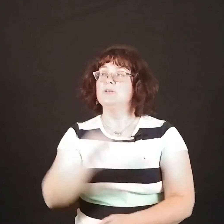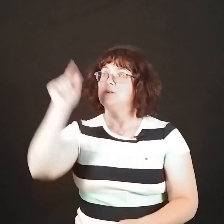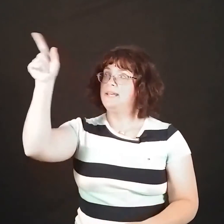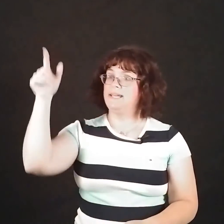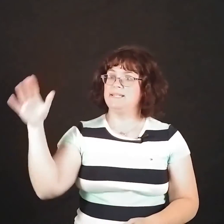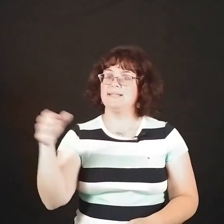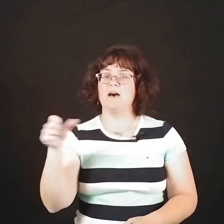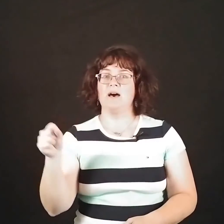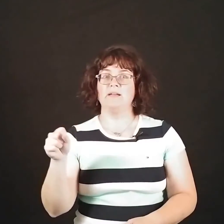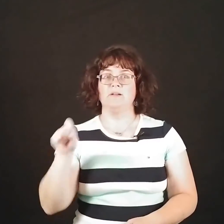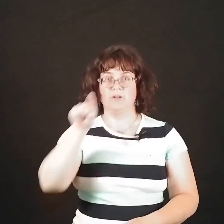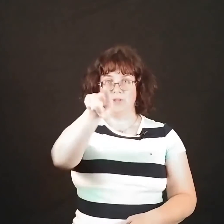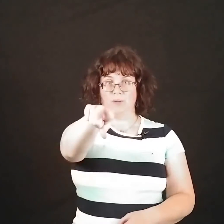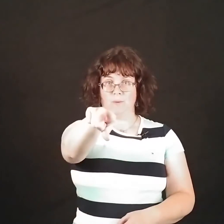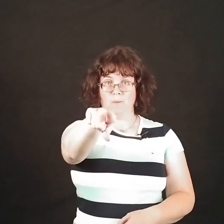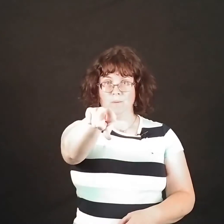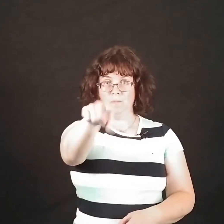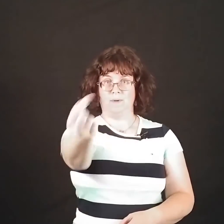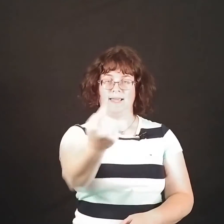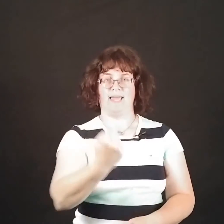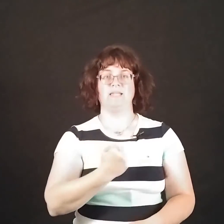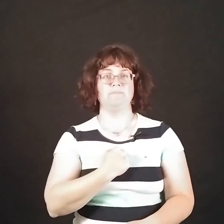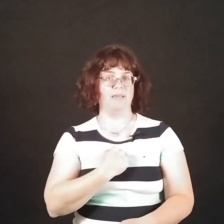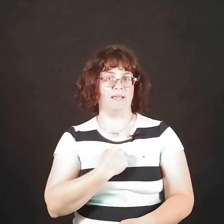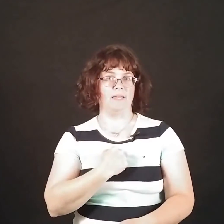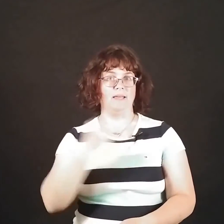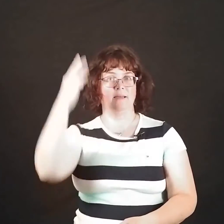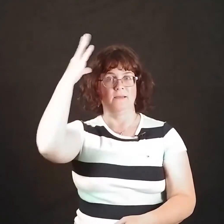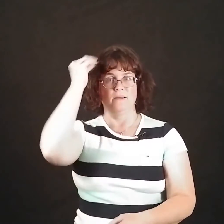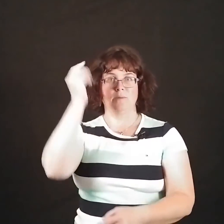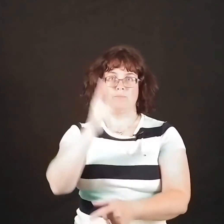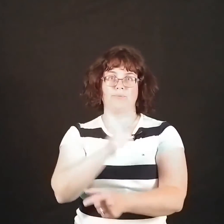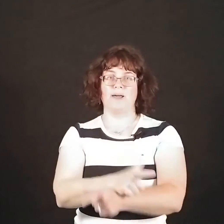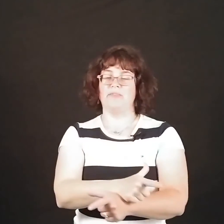So He's got you and me, brother,